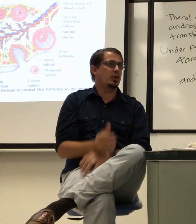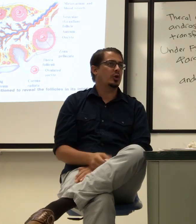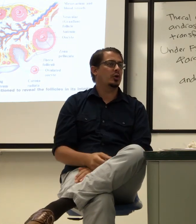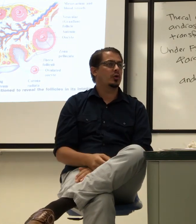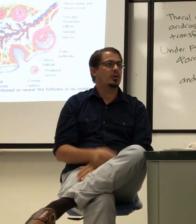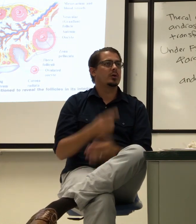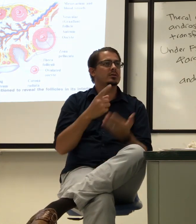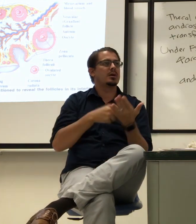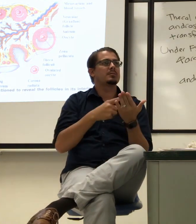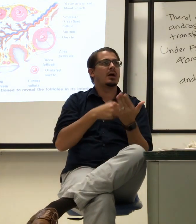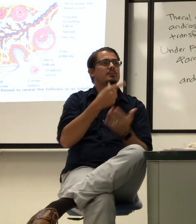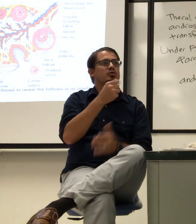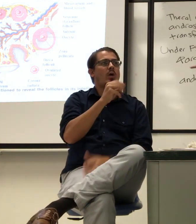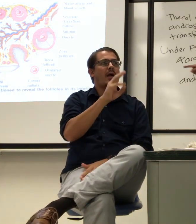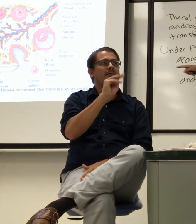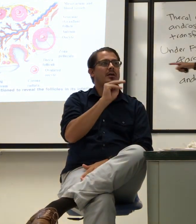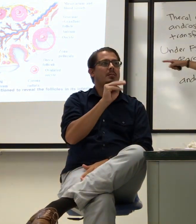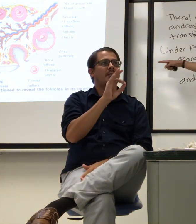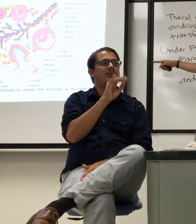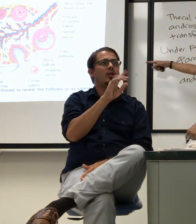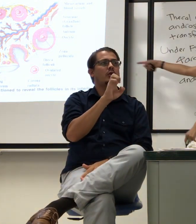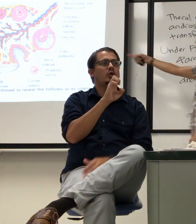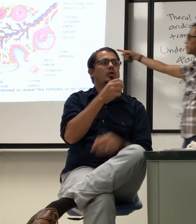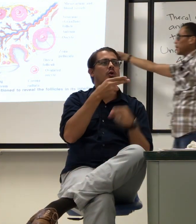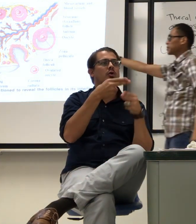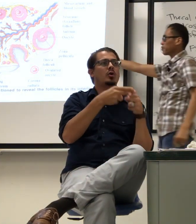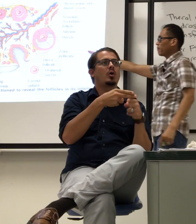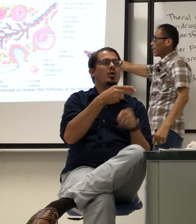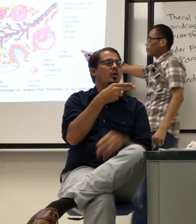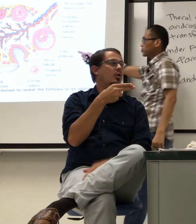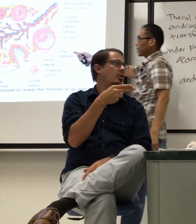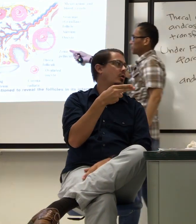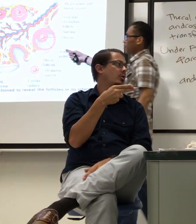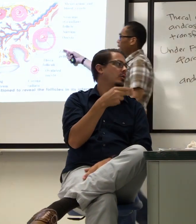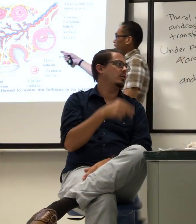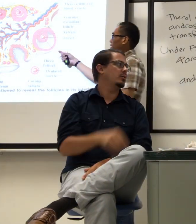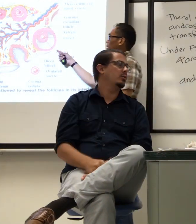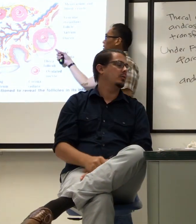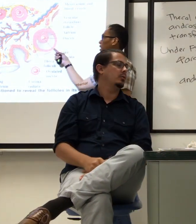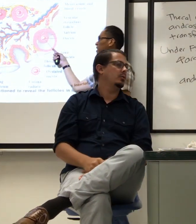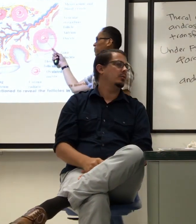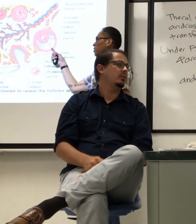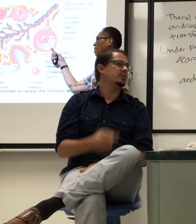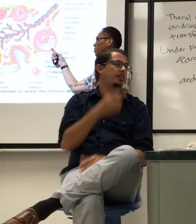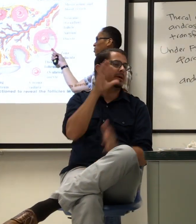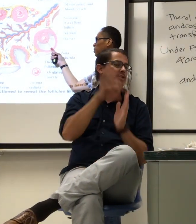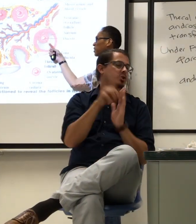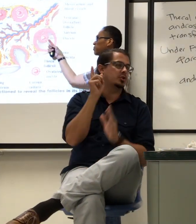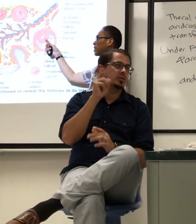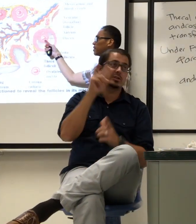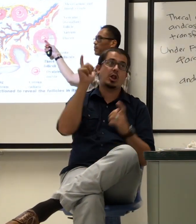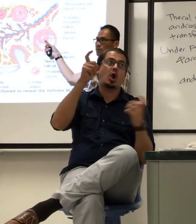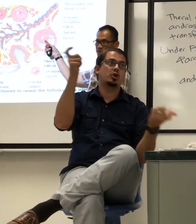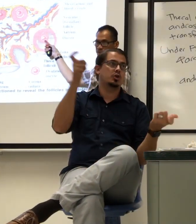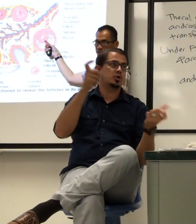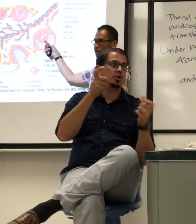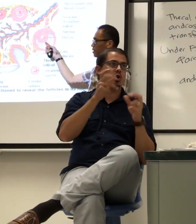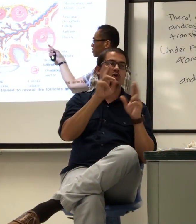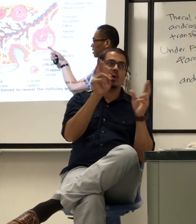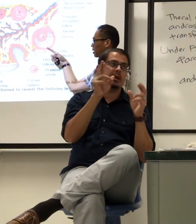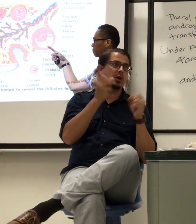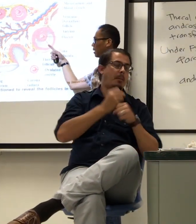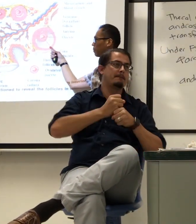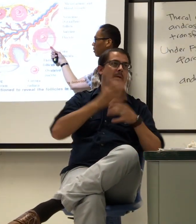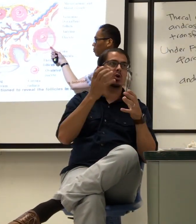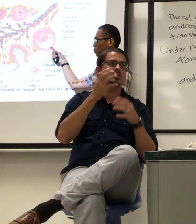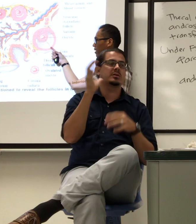Sometimes Graphian follicles are called vesicular follicles, but there's a picture of it. I won't try to draw it. It's even larger. It's ready to burst.